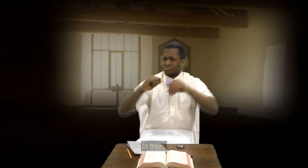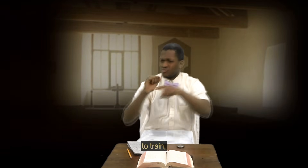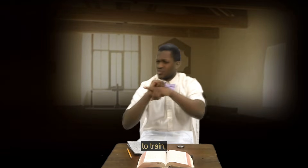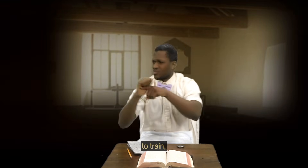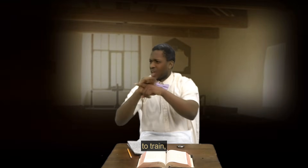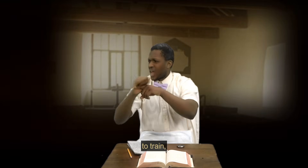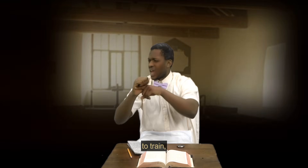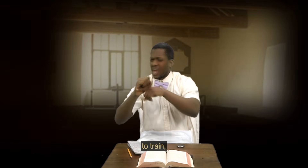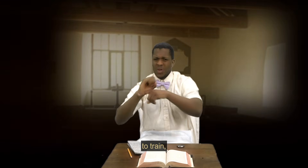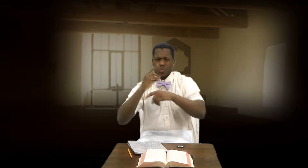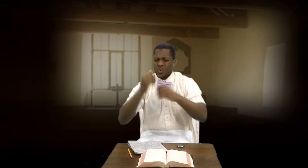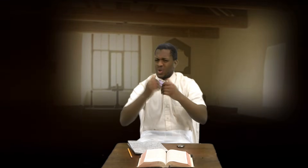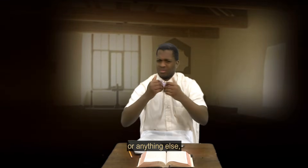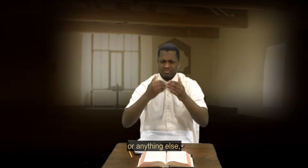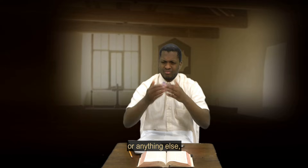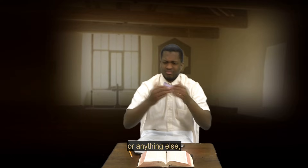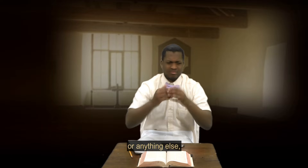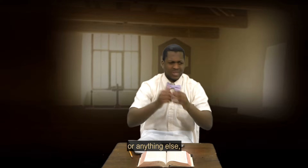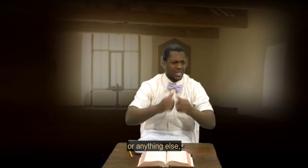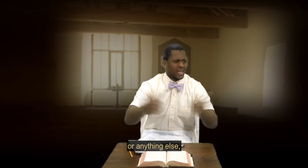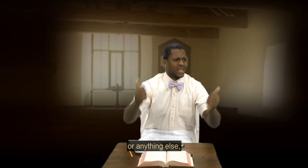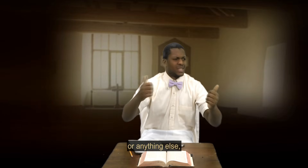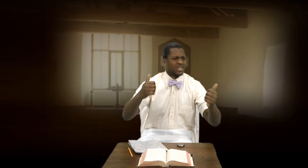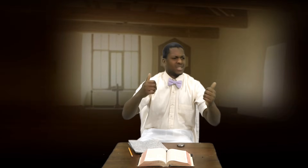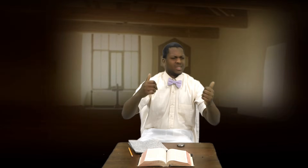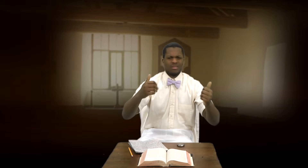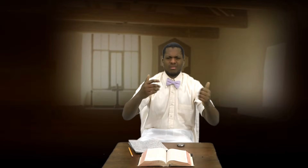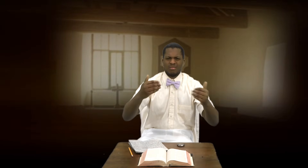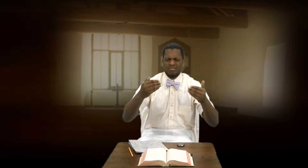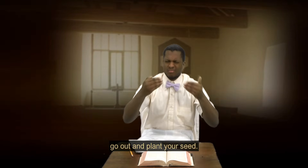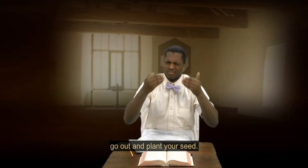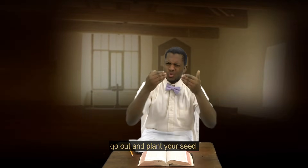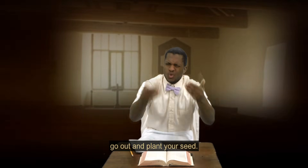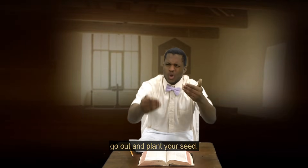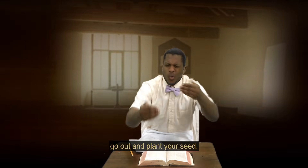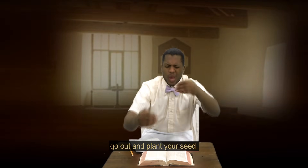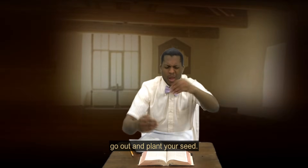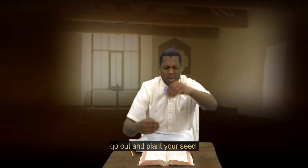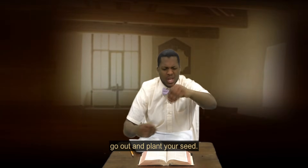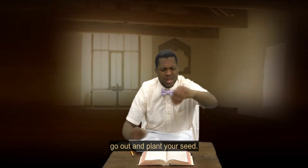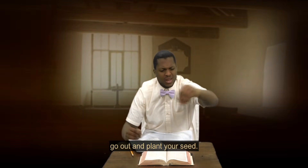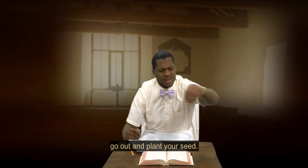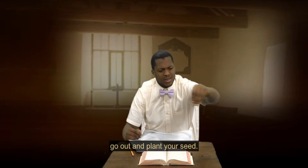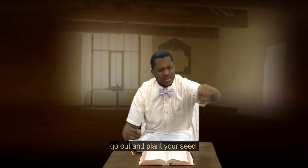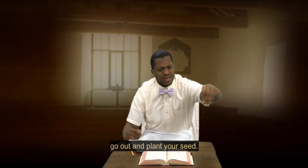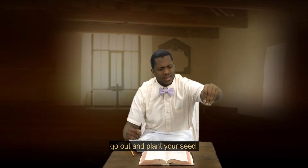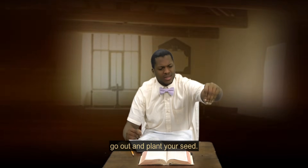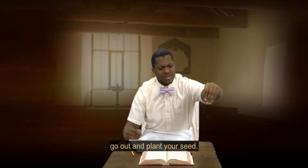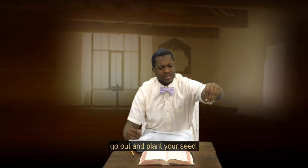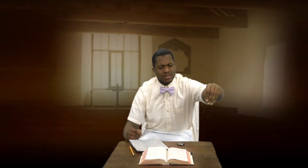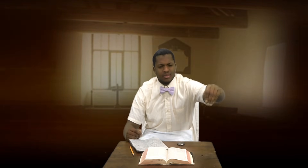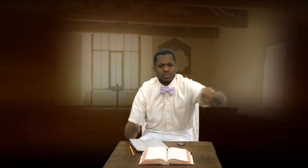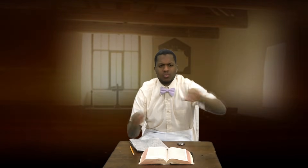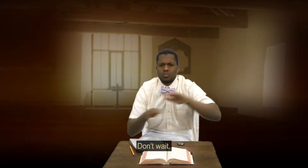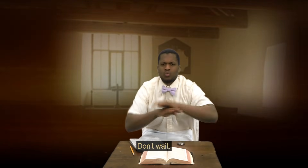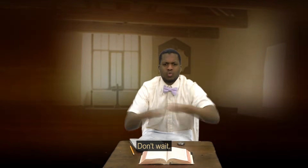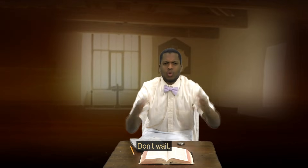to train, or anything else, go out and plant your seed. Don't